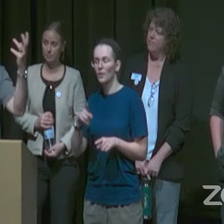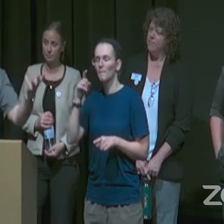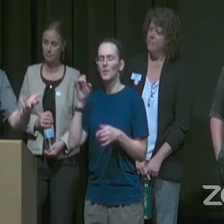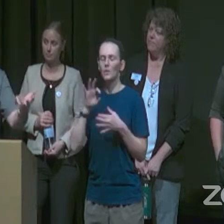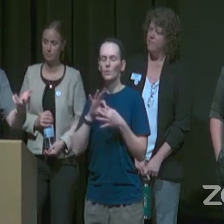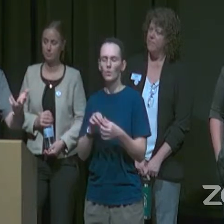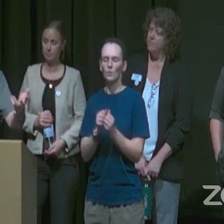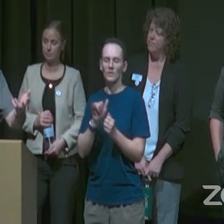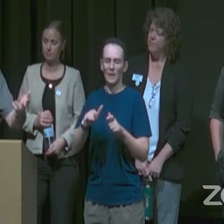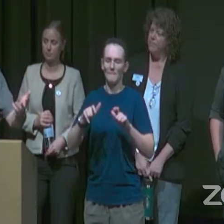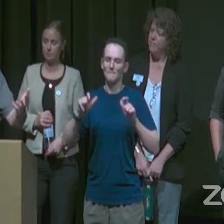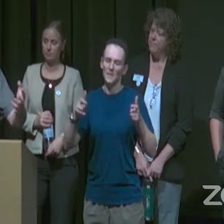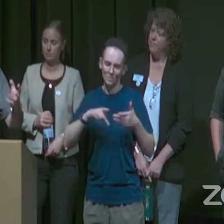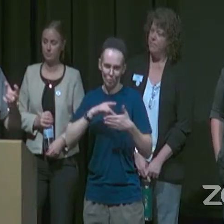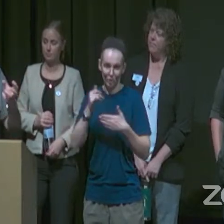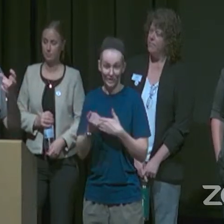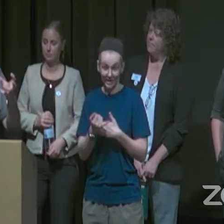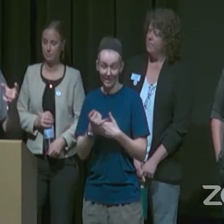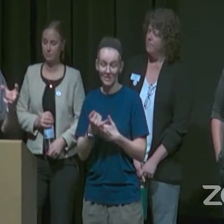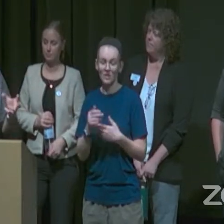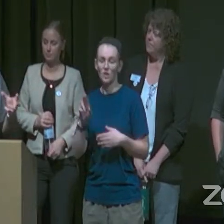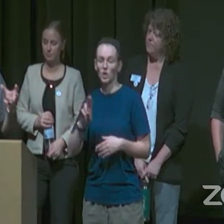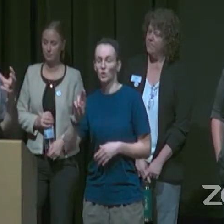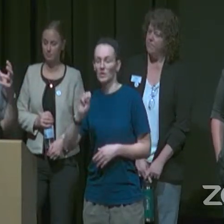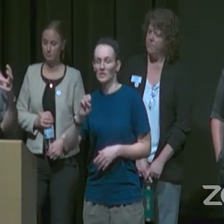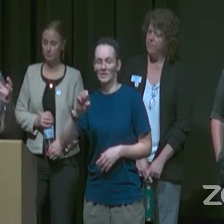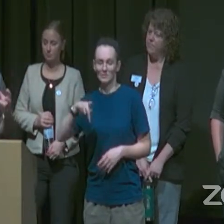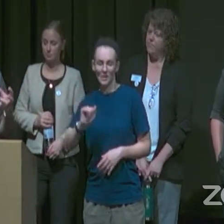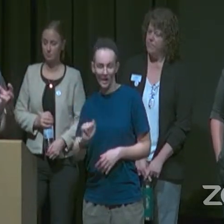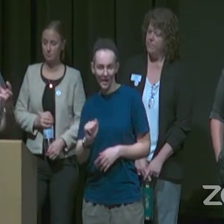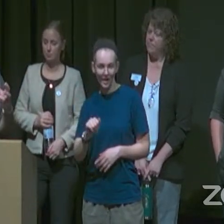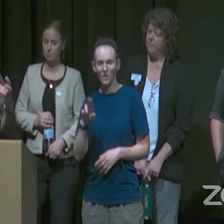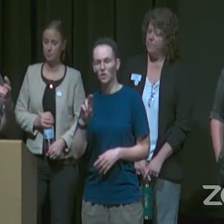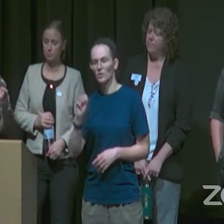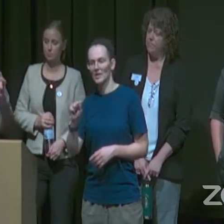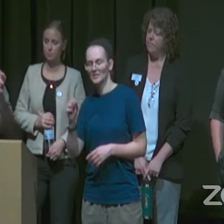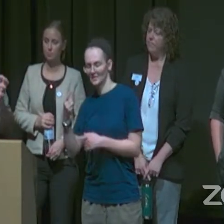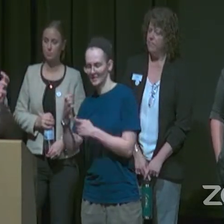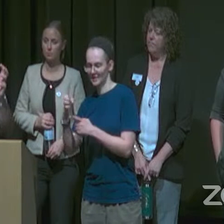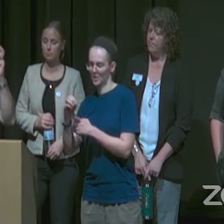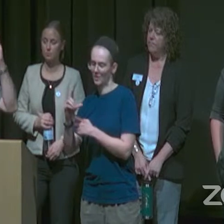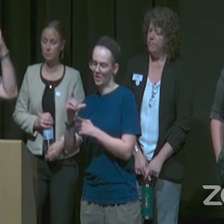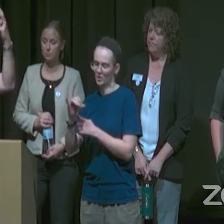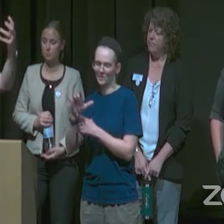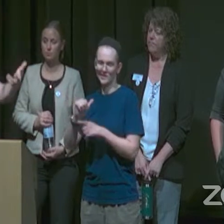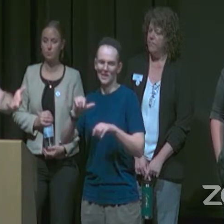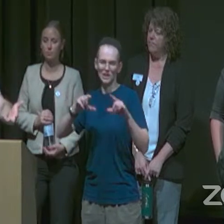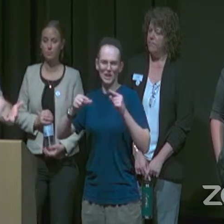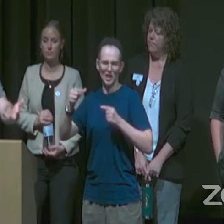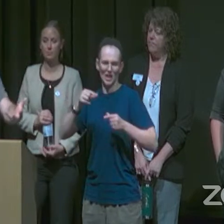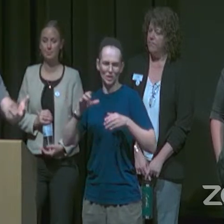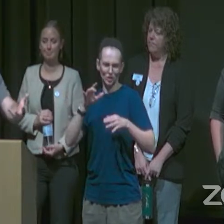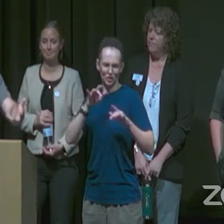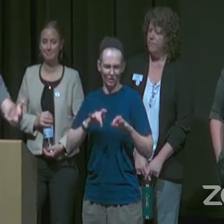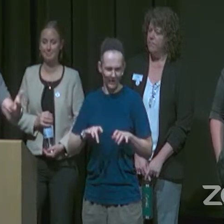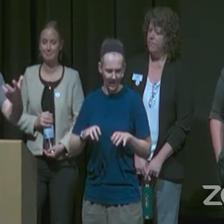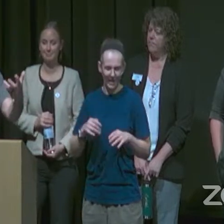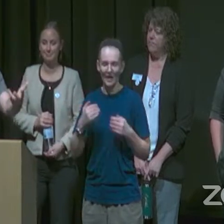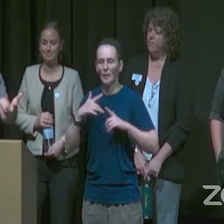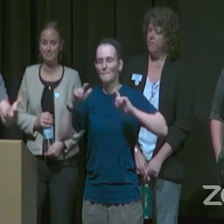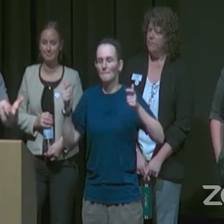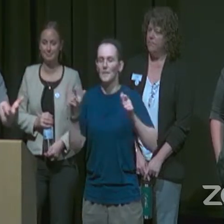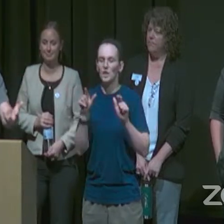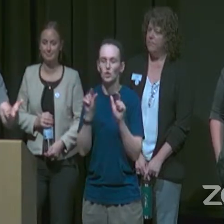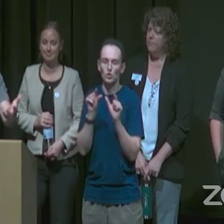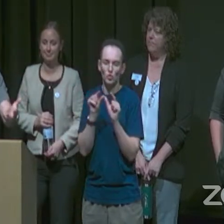because of this massive project, the US EPA, US Geologic Survey has this massive group of researchers that